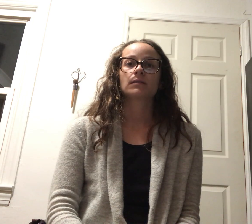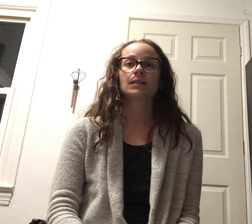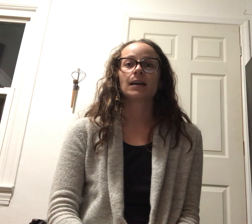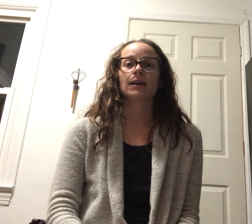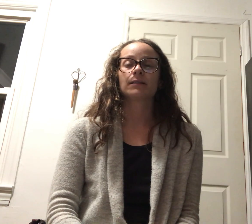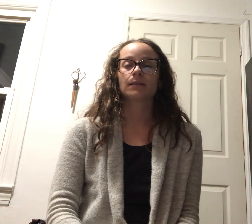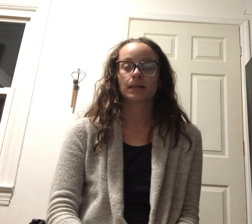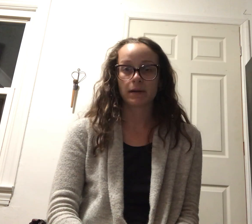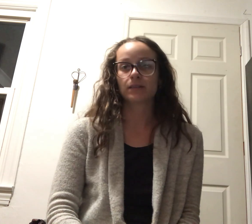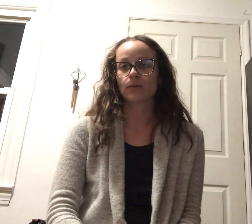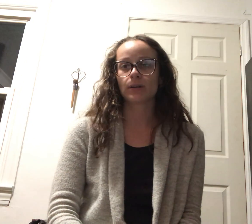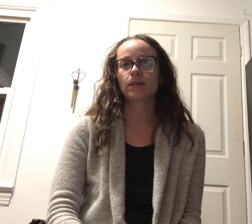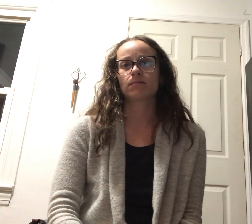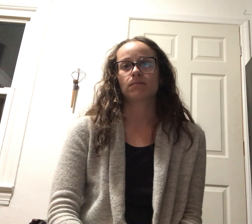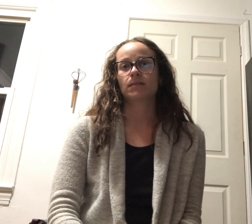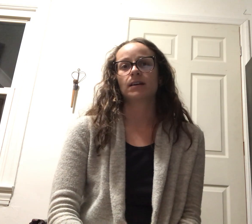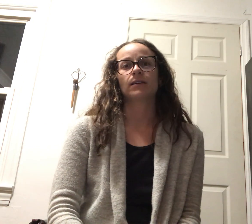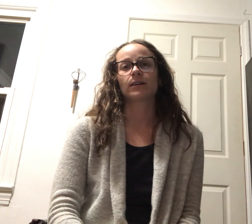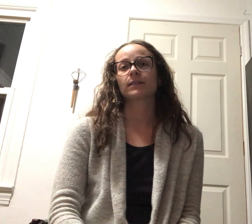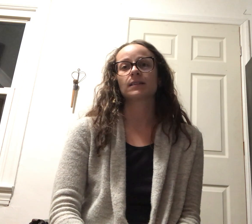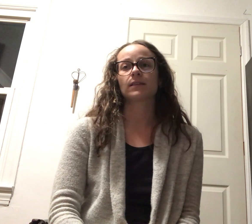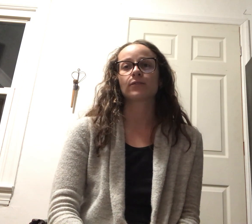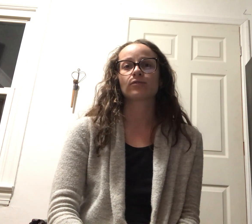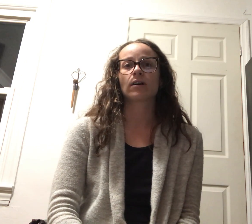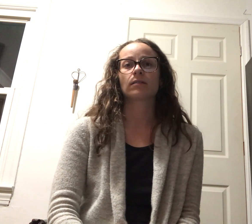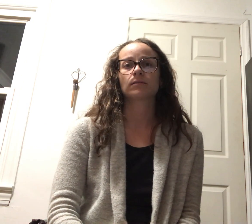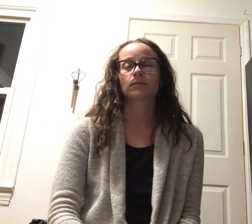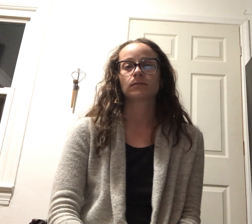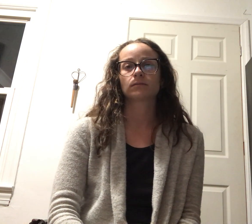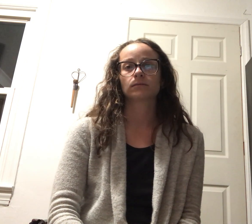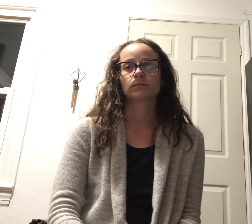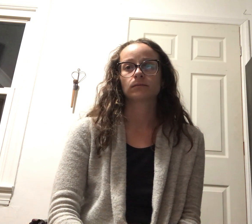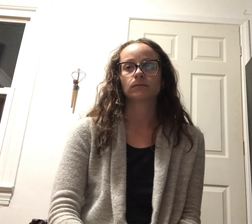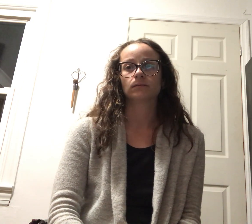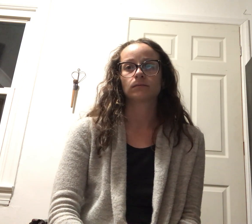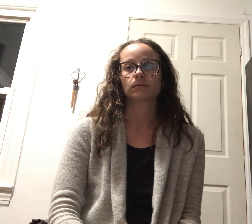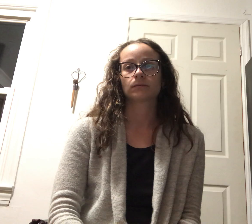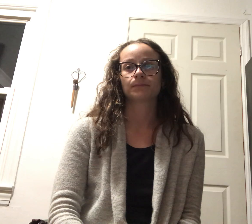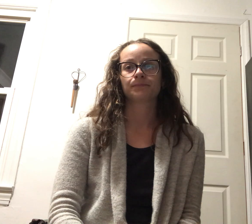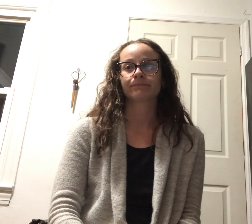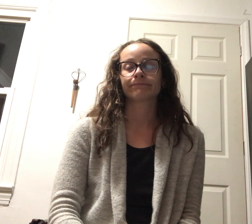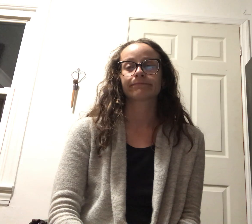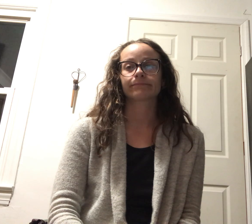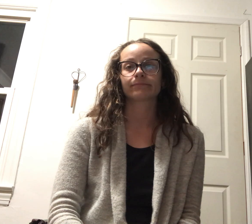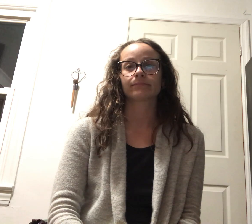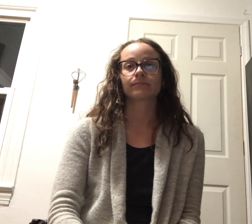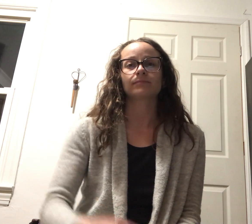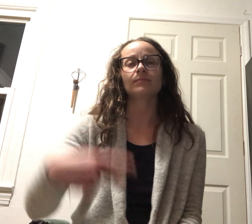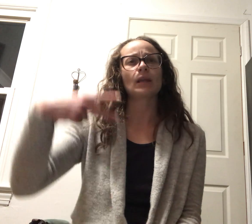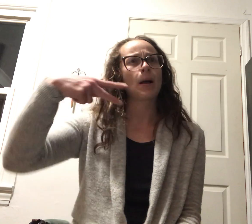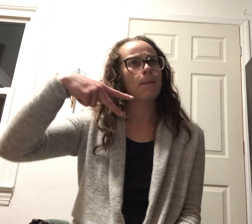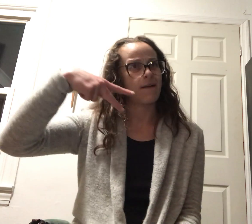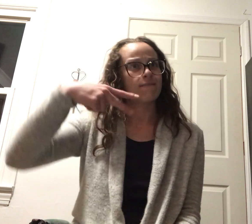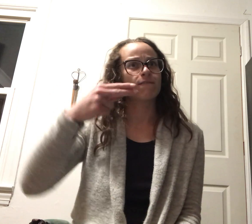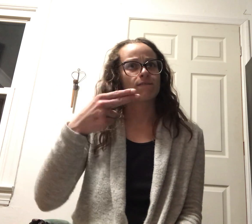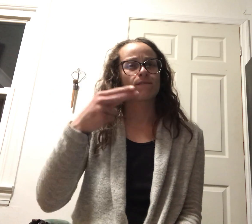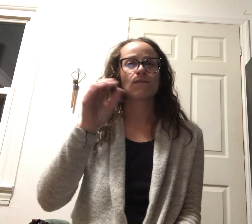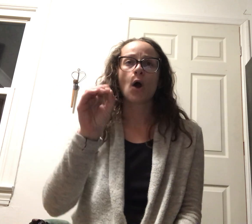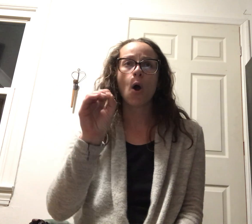Say, in Minnesota? Yeah, I can see that there's not. No, but it's pho is probably my favorite post-drinking